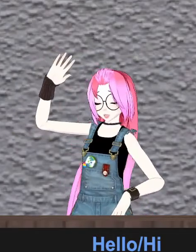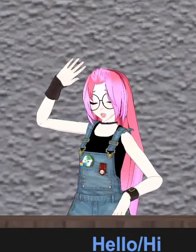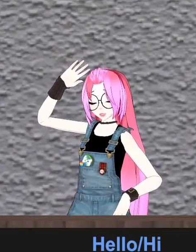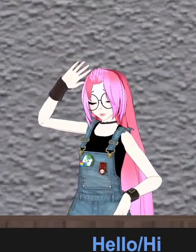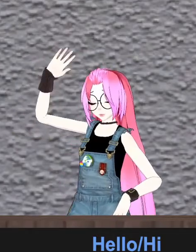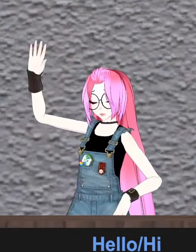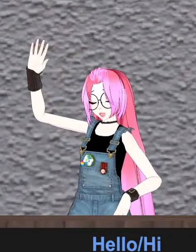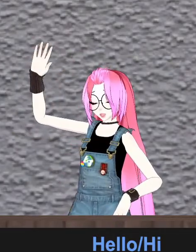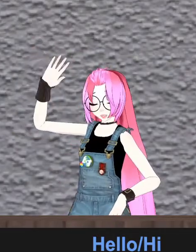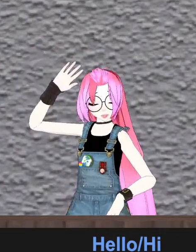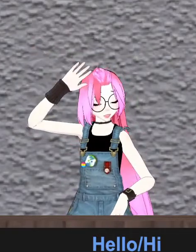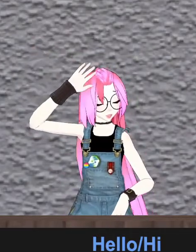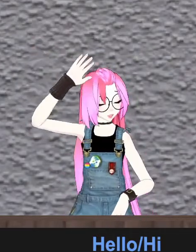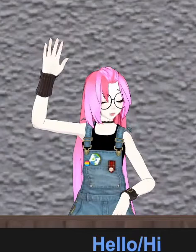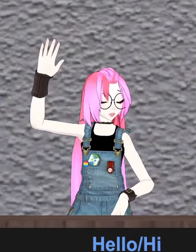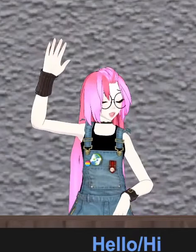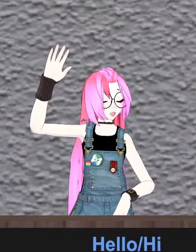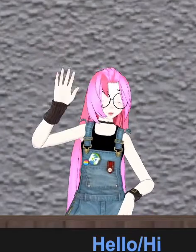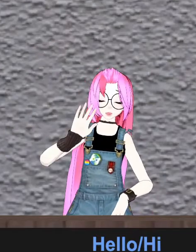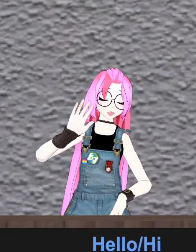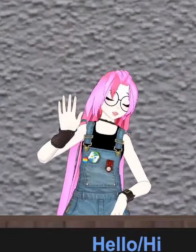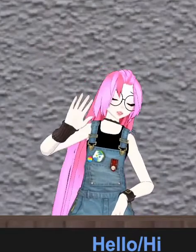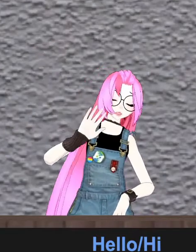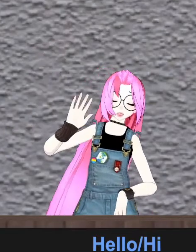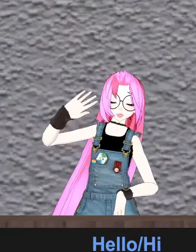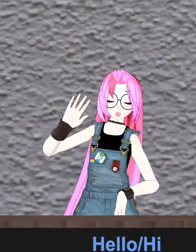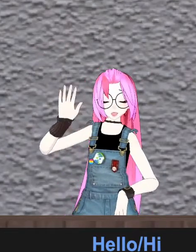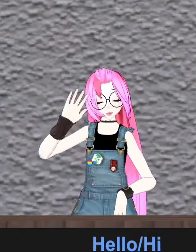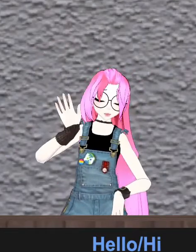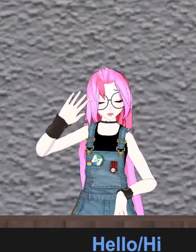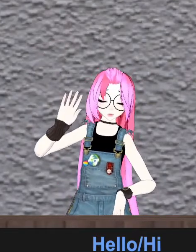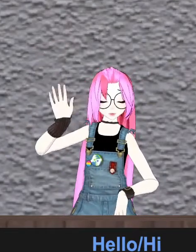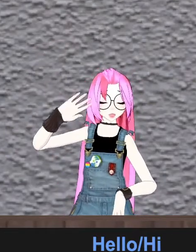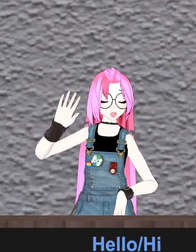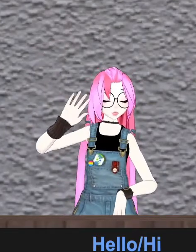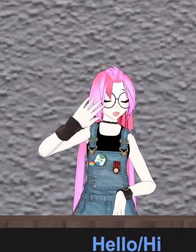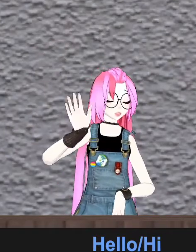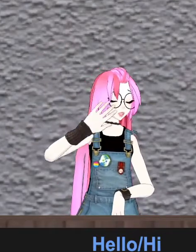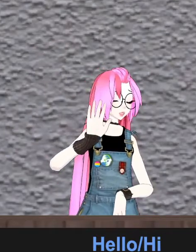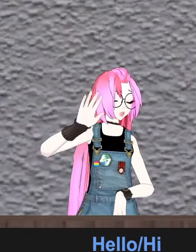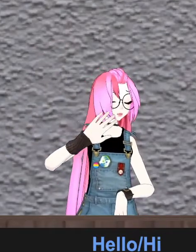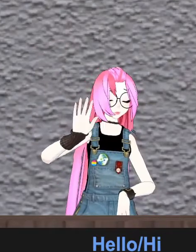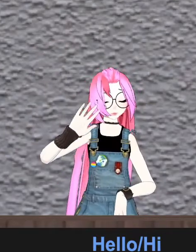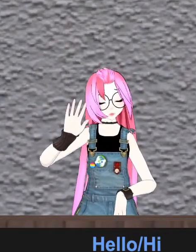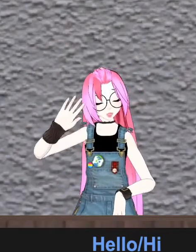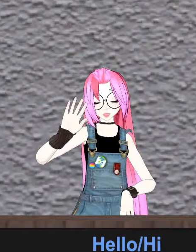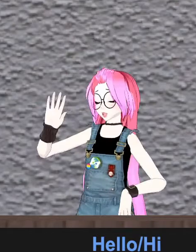salute. Like this from your head, but it's totally okay to just wave. Hello, hi. This is casual. You won't